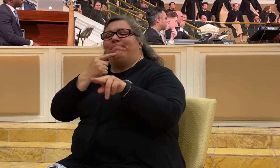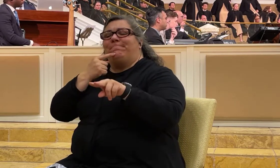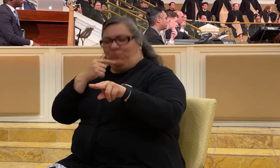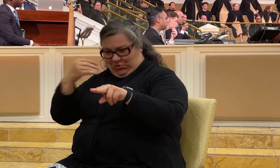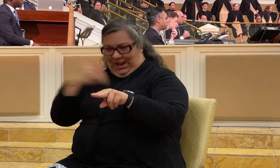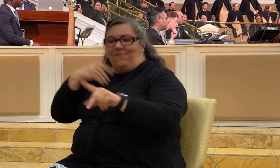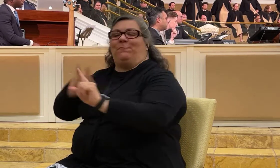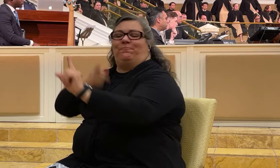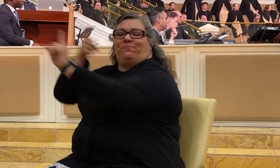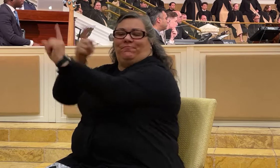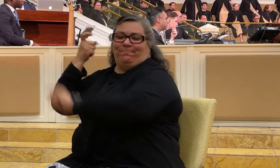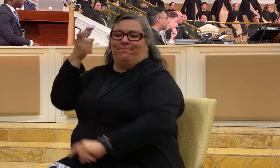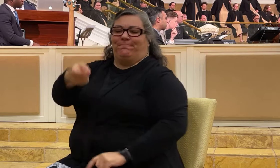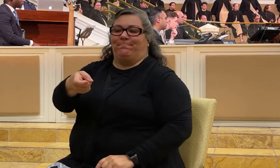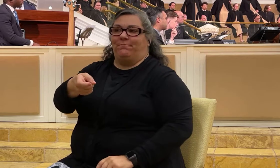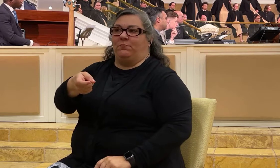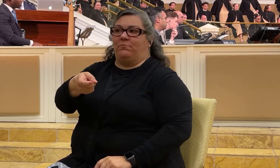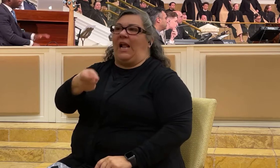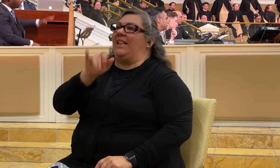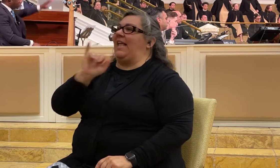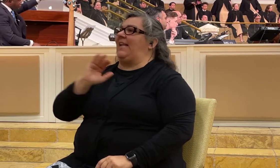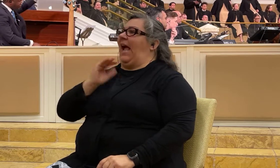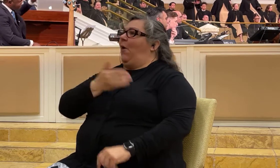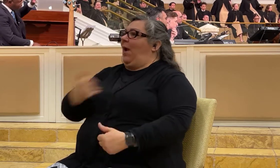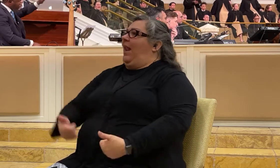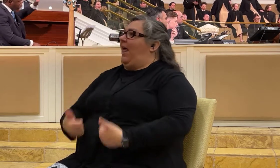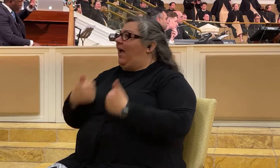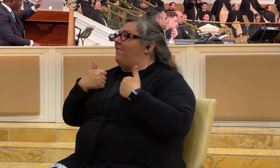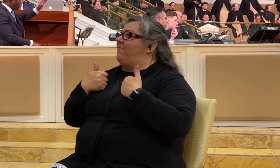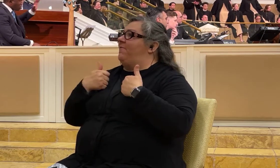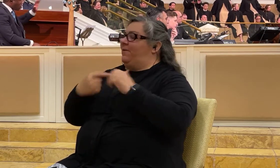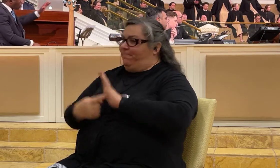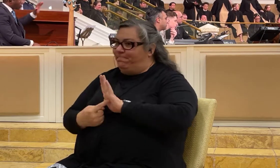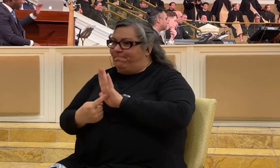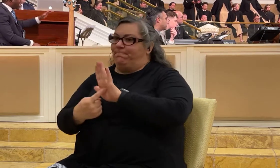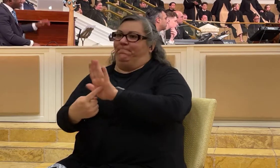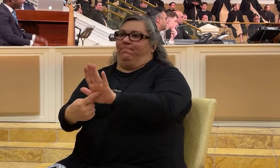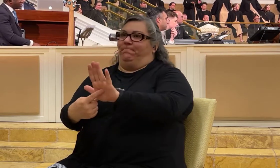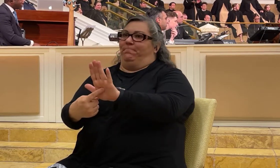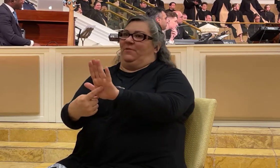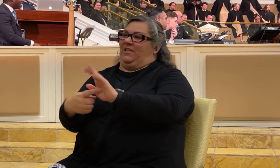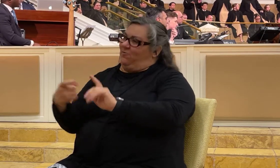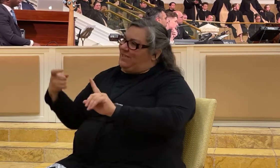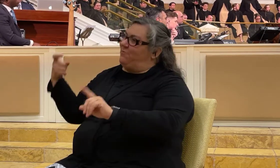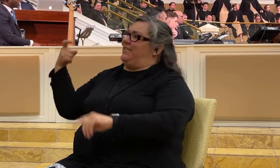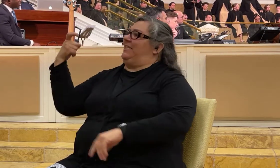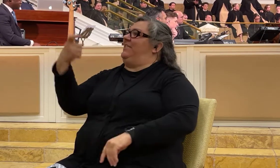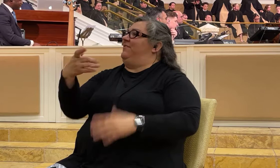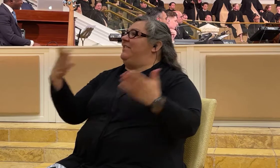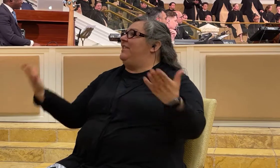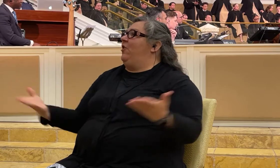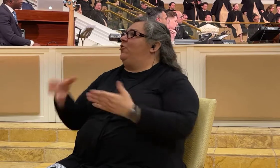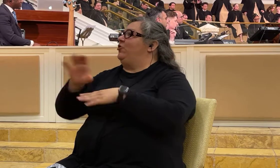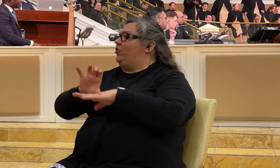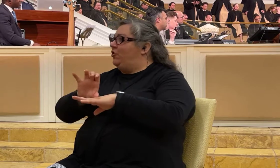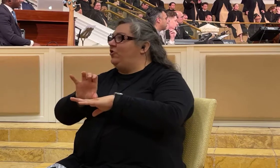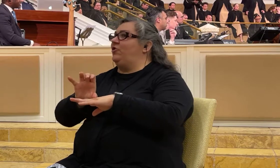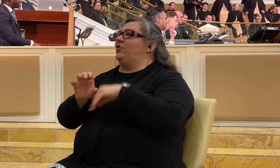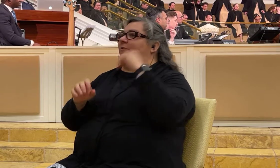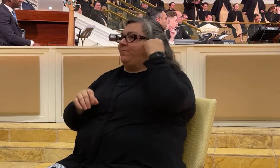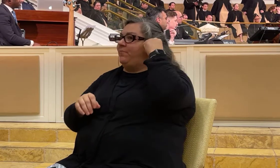Why? Because that's the way we're living. And that's what can do. That's what's doing in this church.